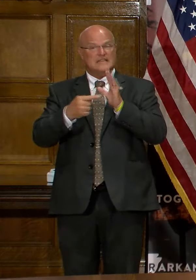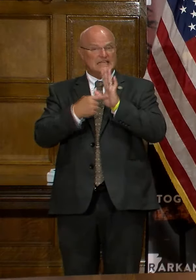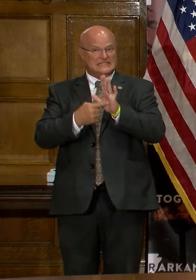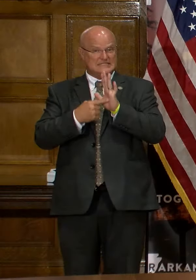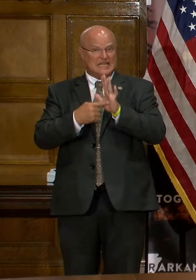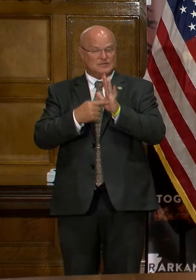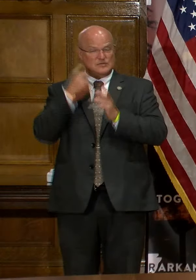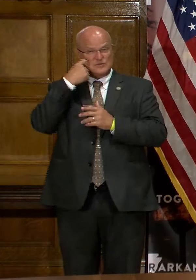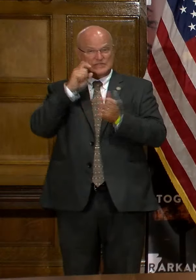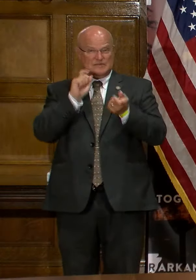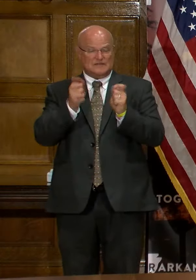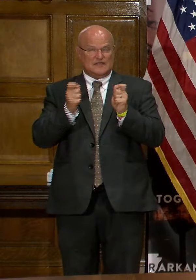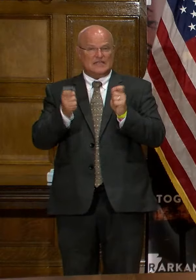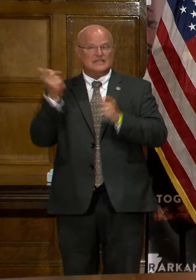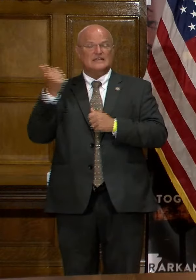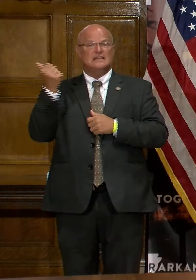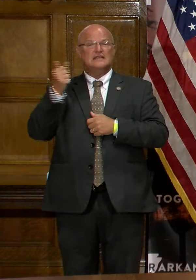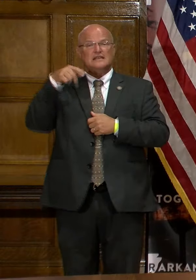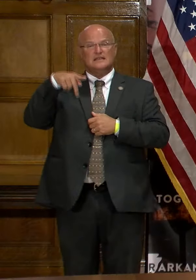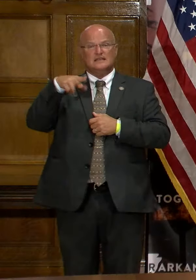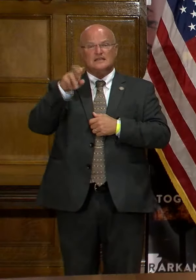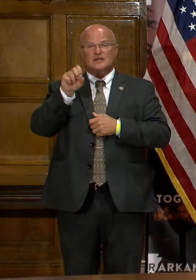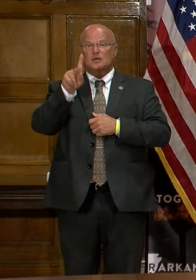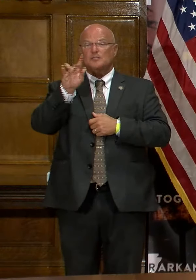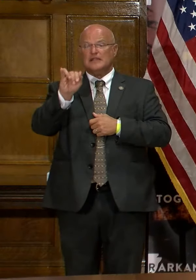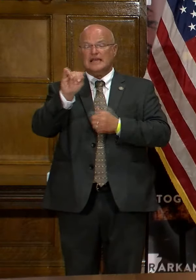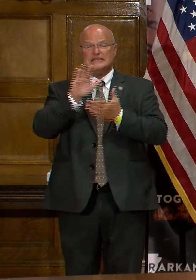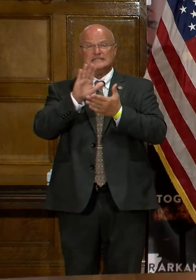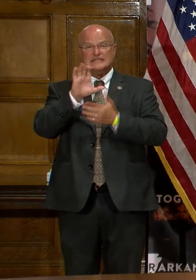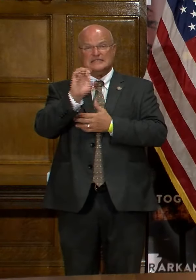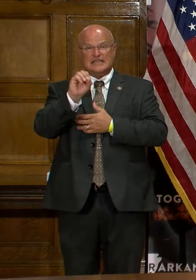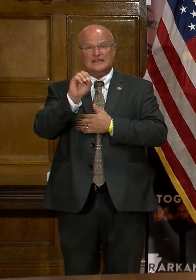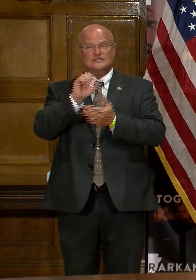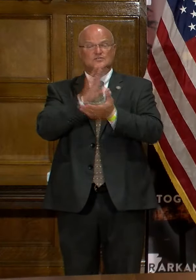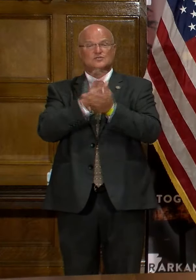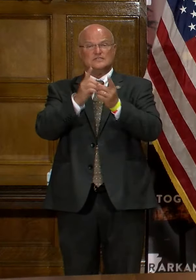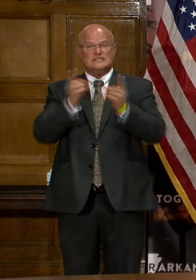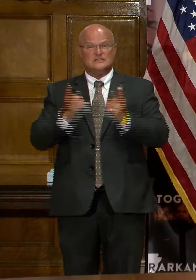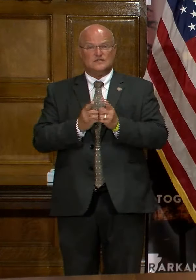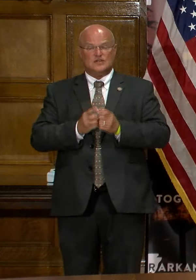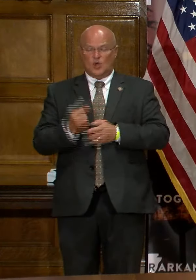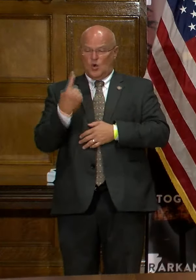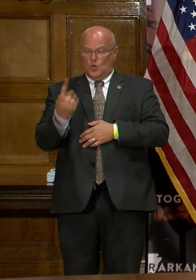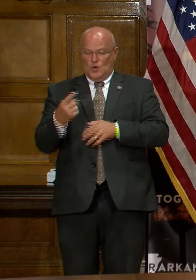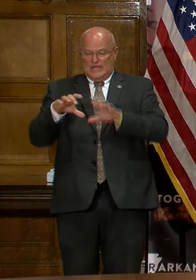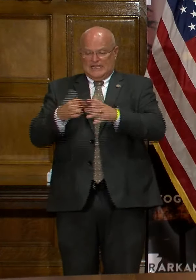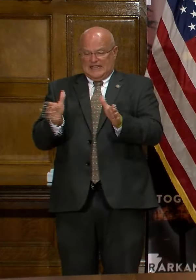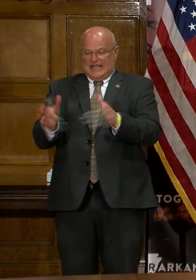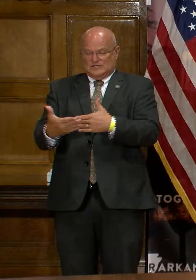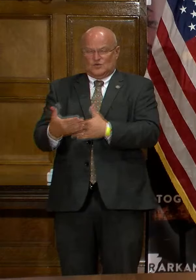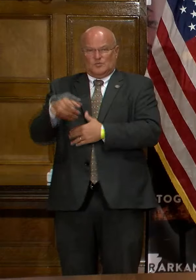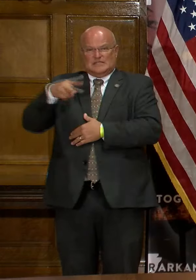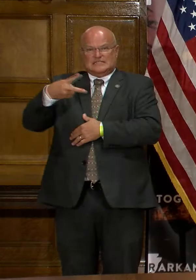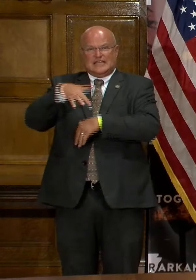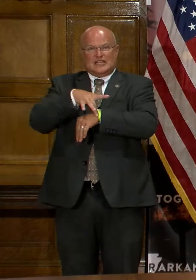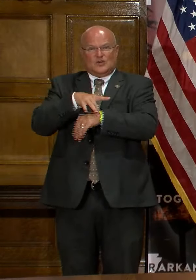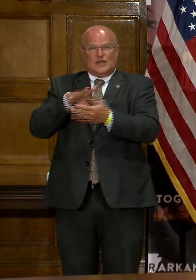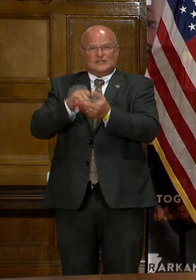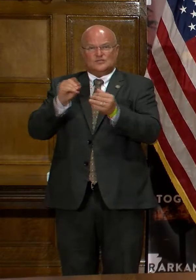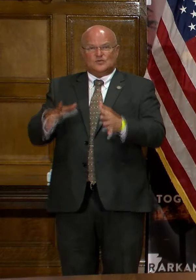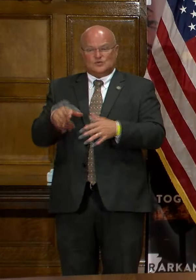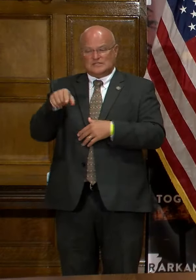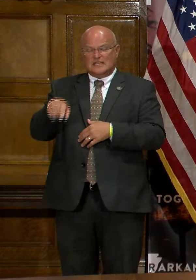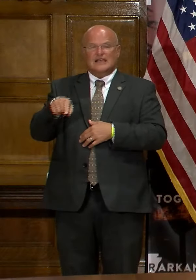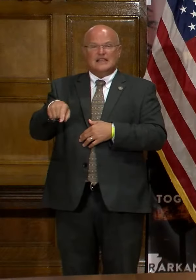of recent modifications is in the Pulaski County School District, where there was just one classroom of second grade students